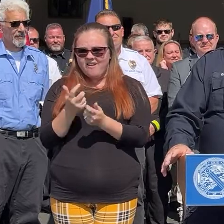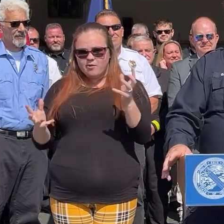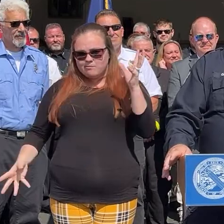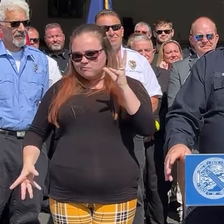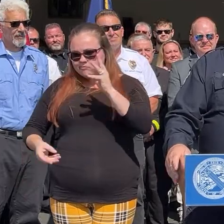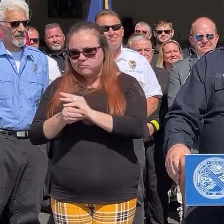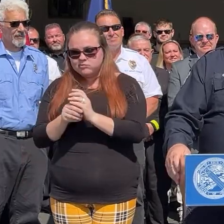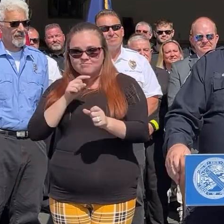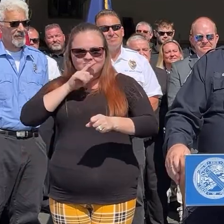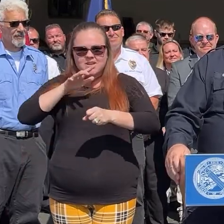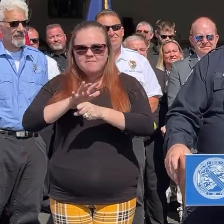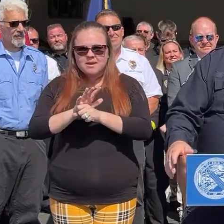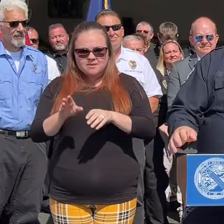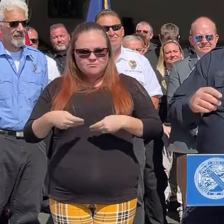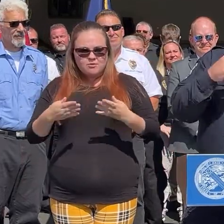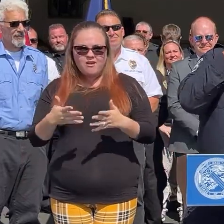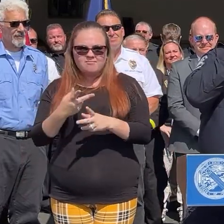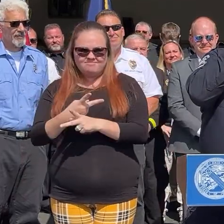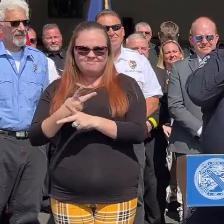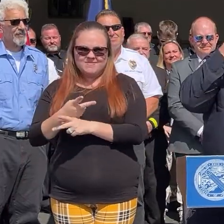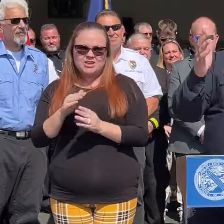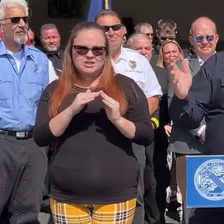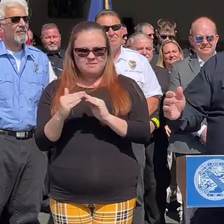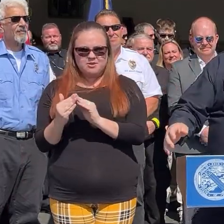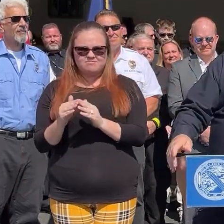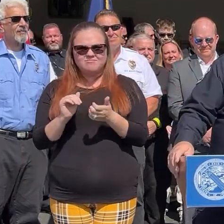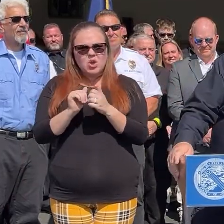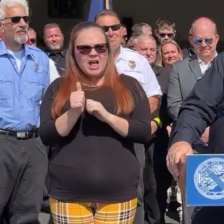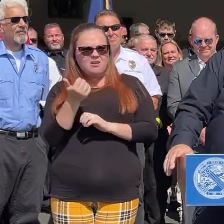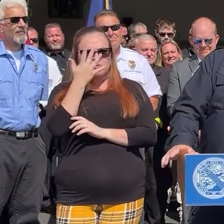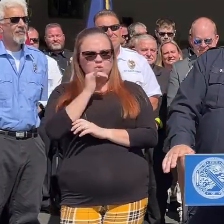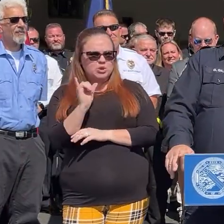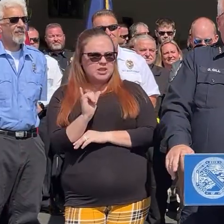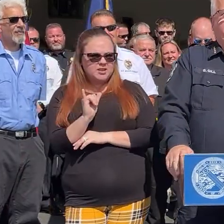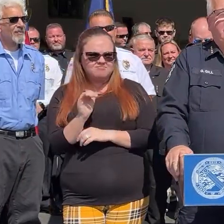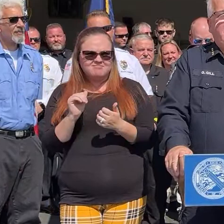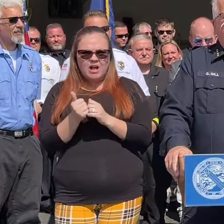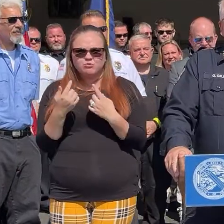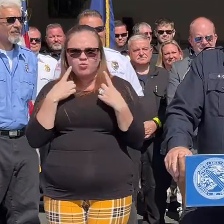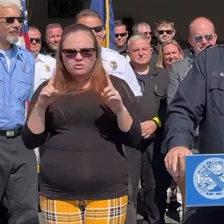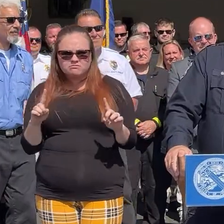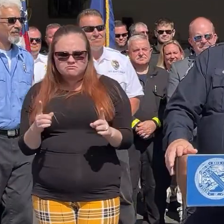to bring the best care to the community. So how's this going to work? Great question.